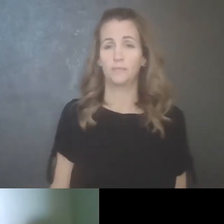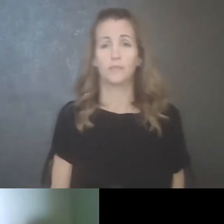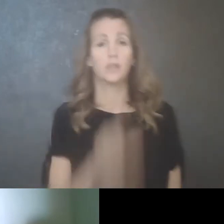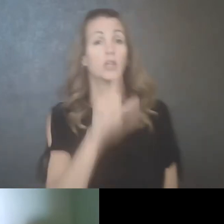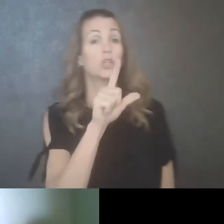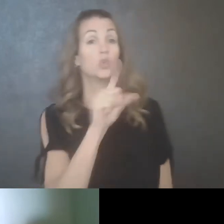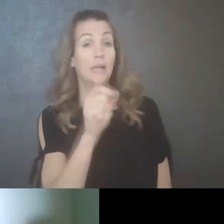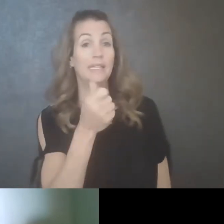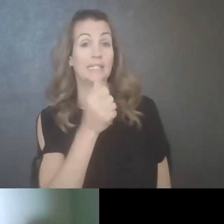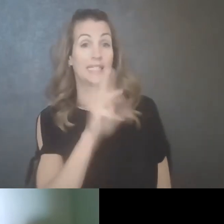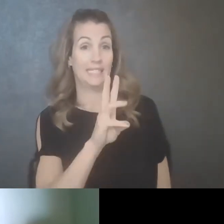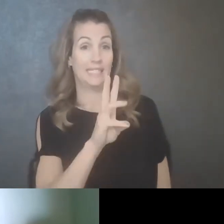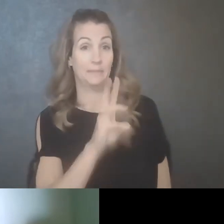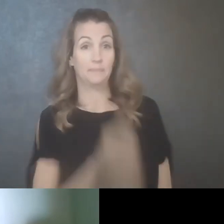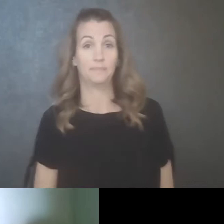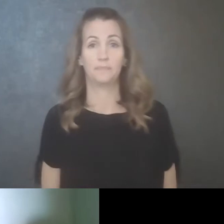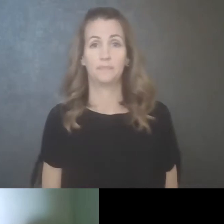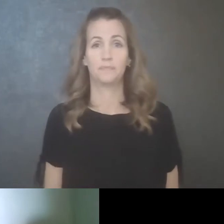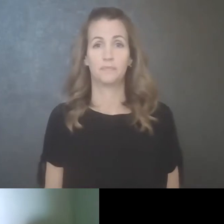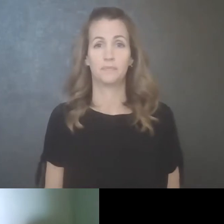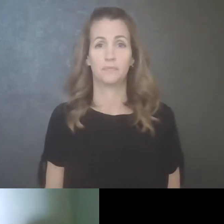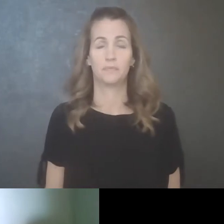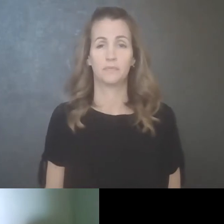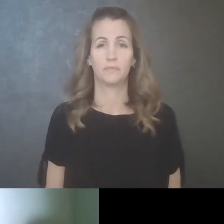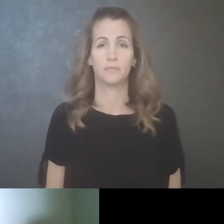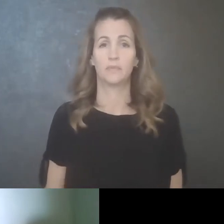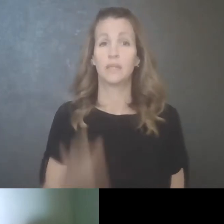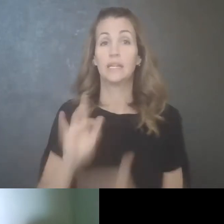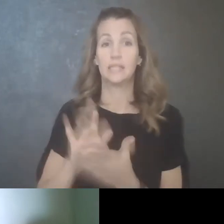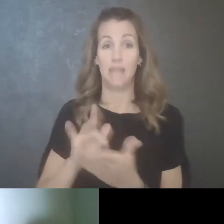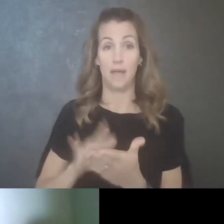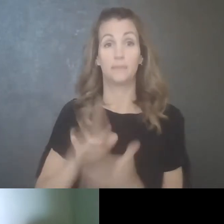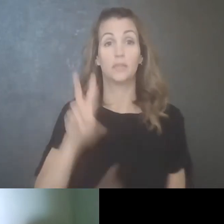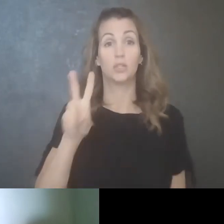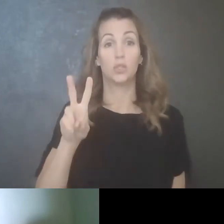2016. 2016. So just 2016.